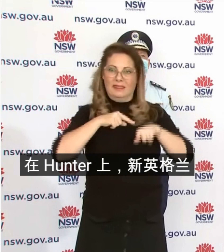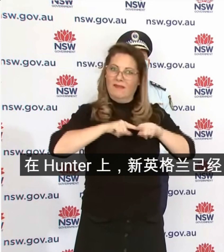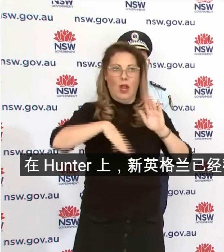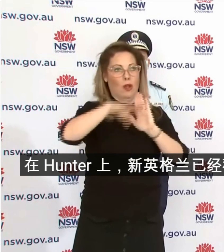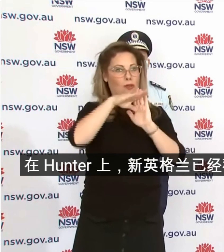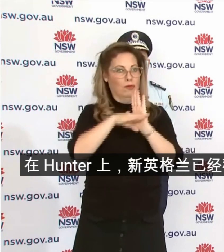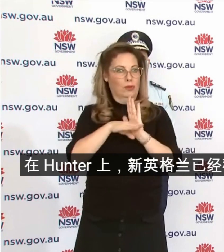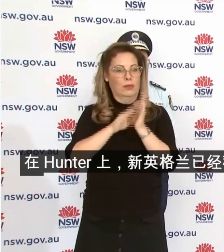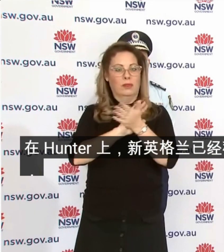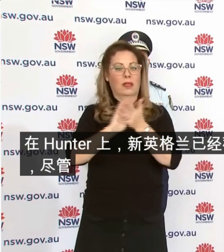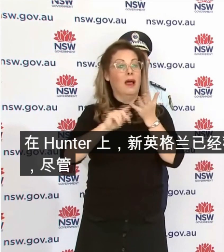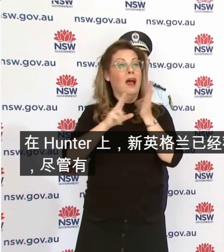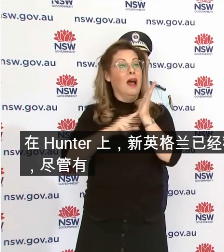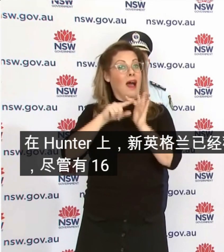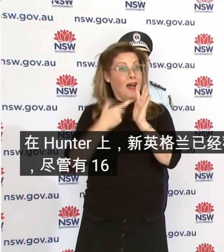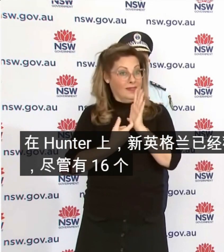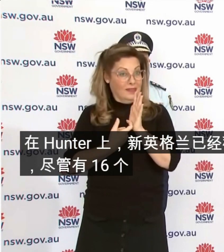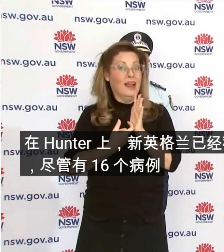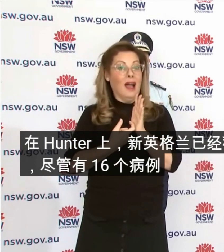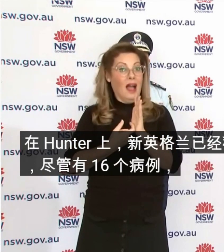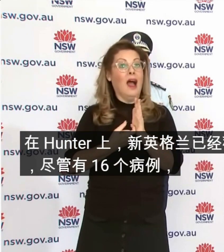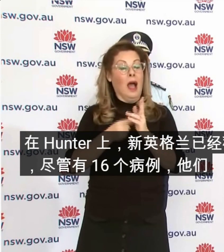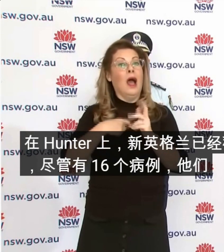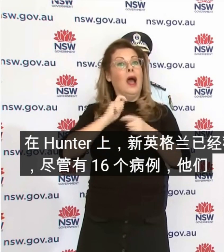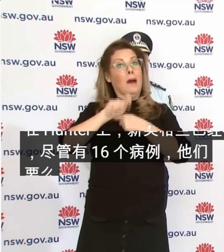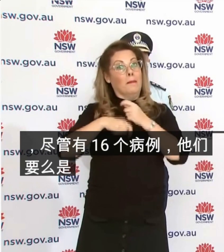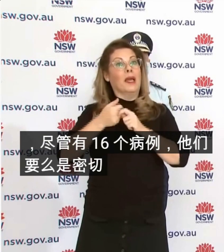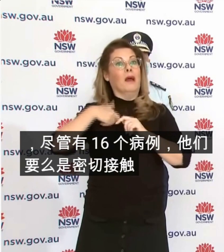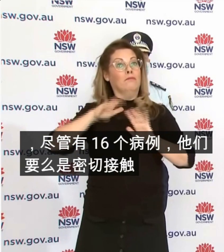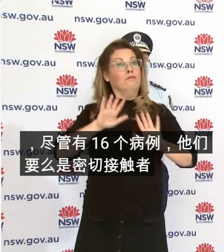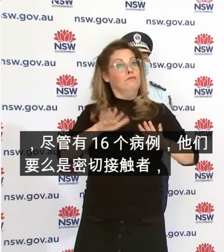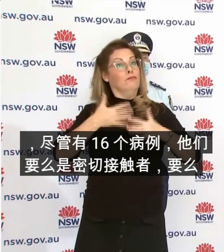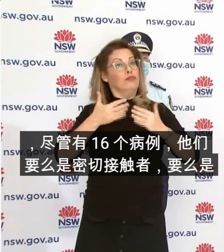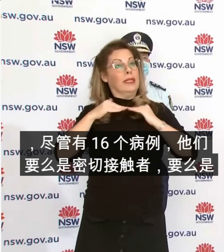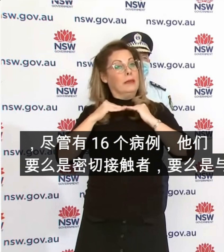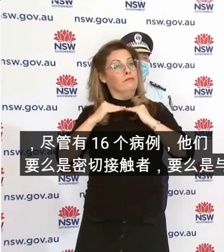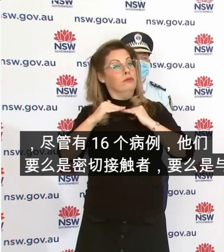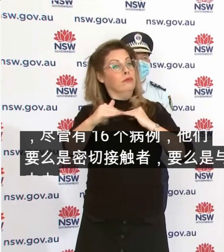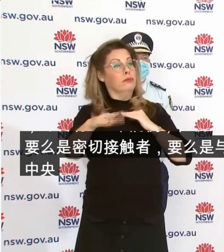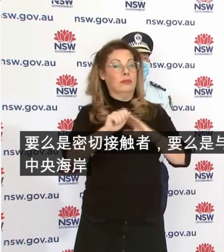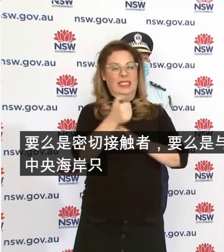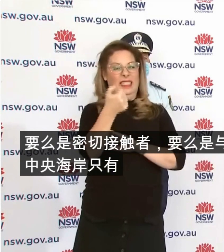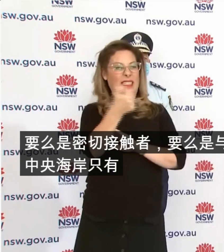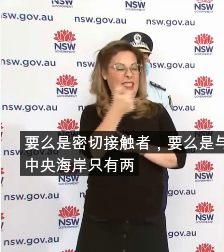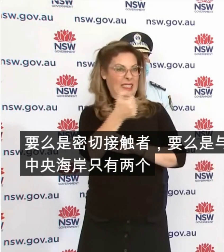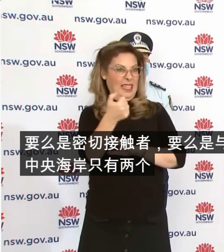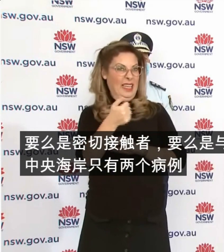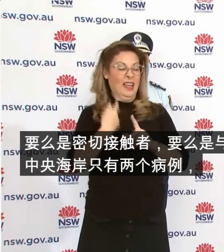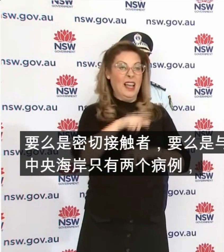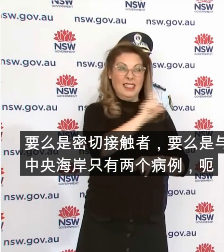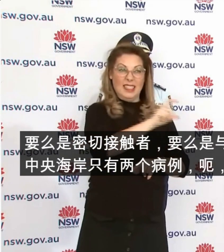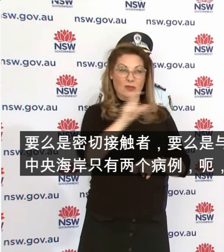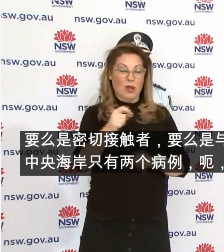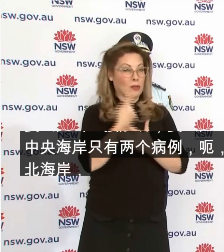Hunter New England has stabilised, even though with 16 cases, they were all either close contact or in isolation. The Central Coast, only 2